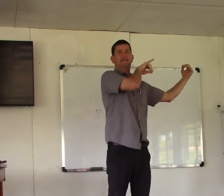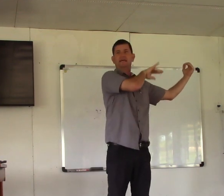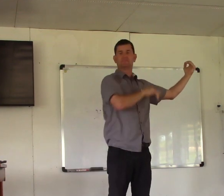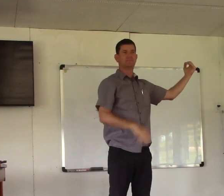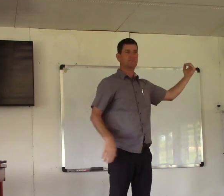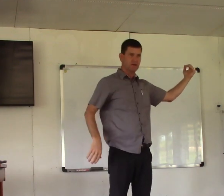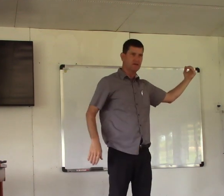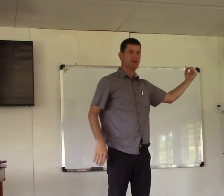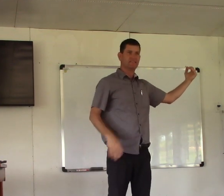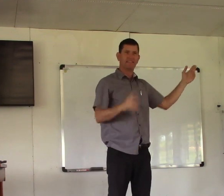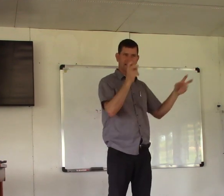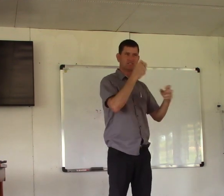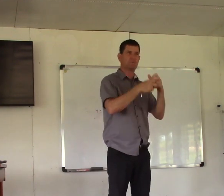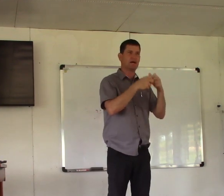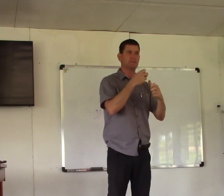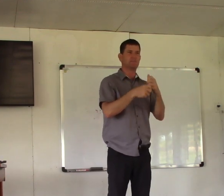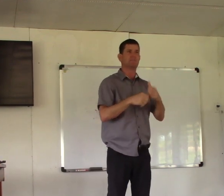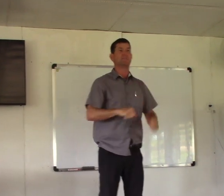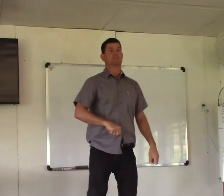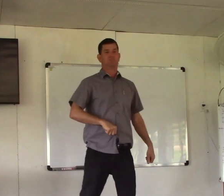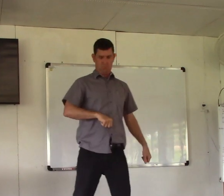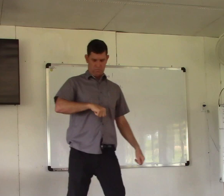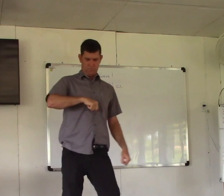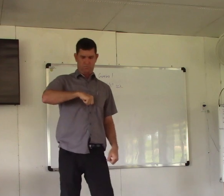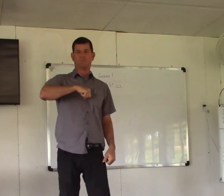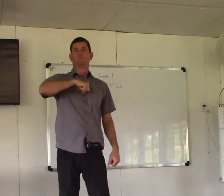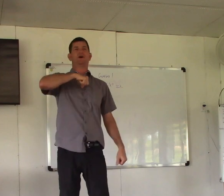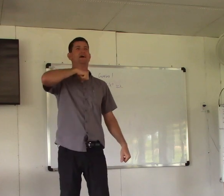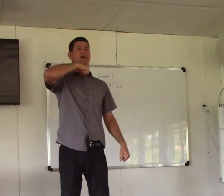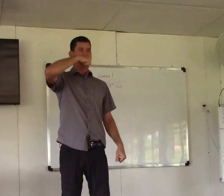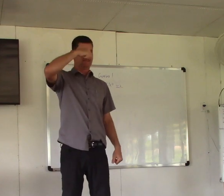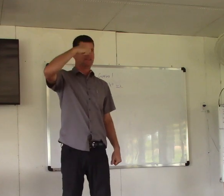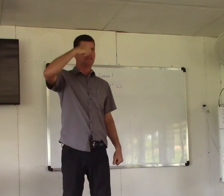same. That's the problem. God.